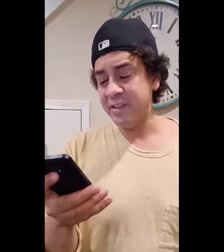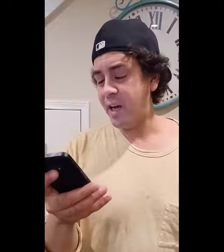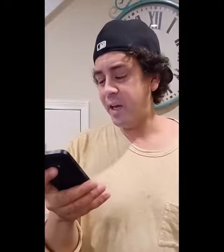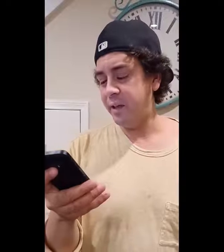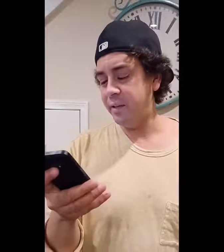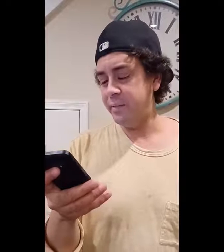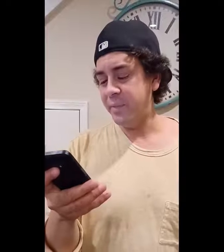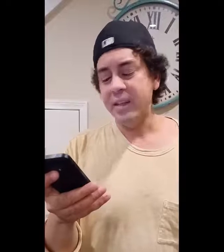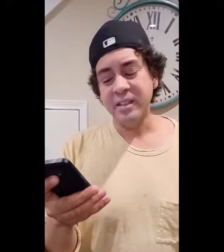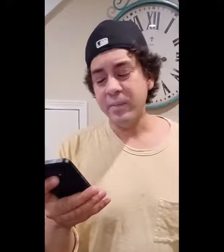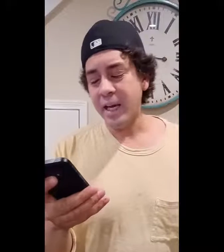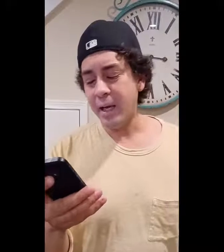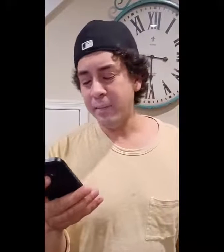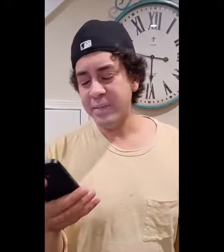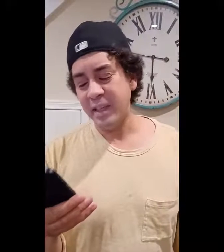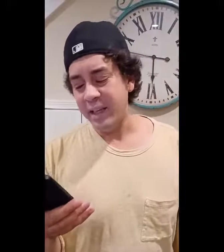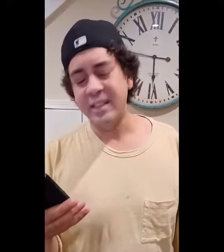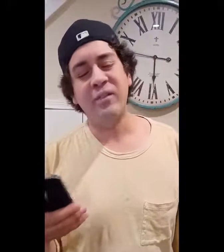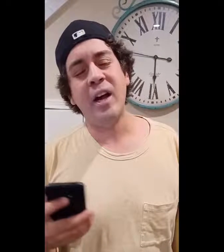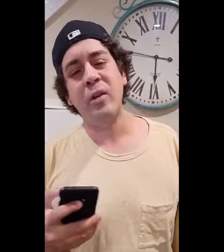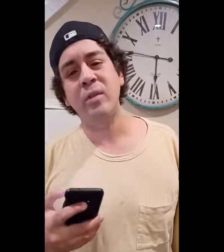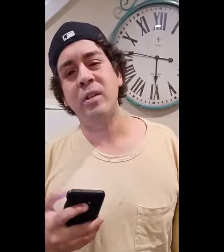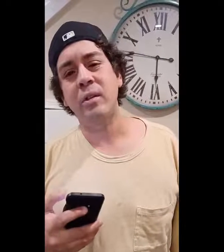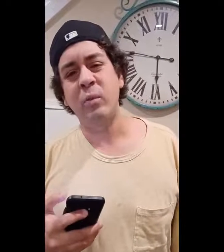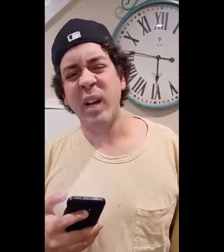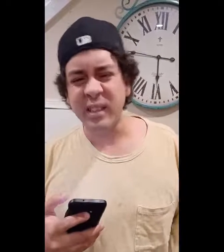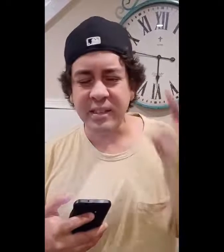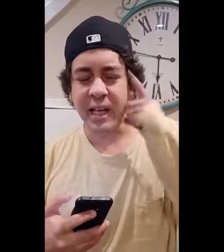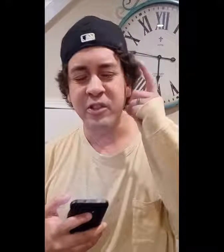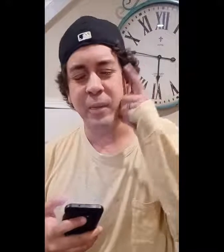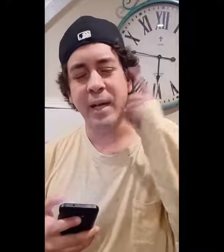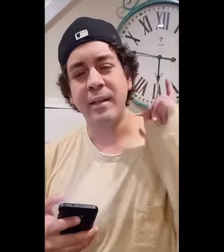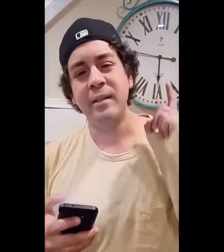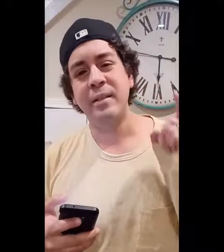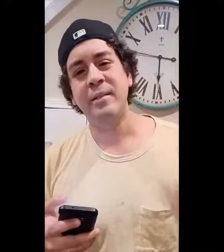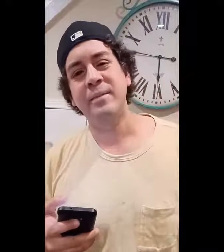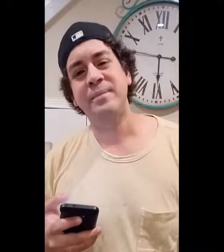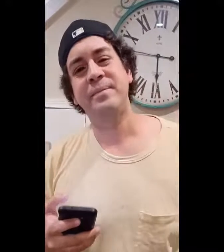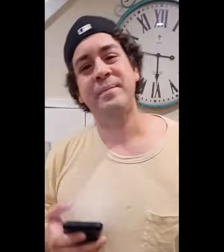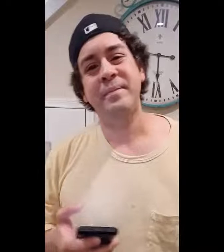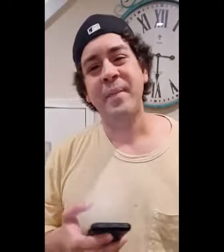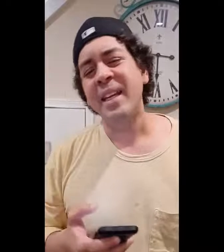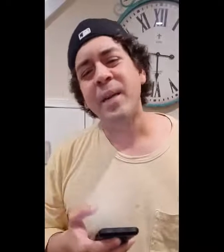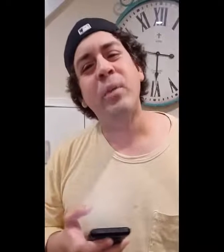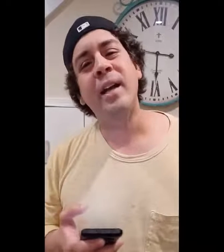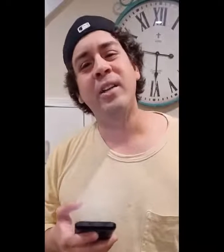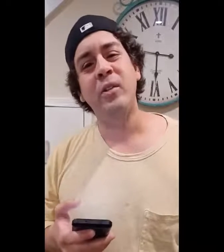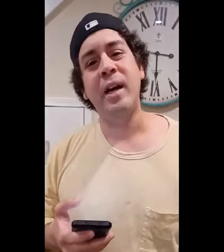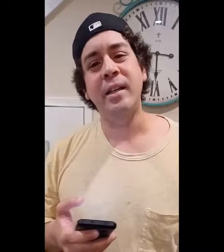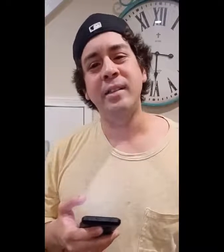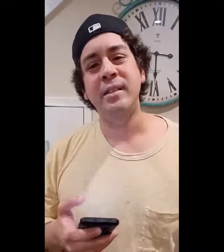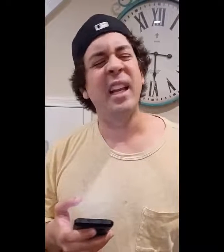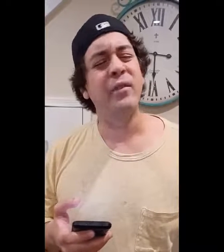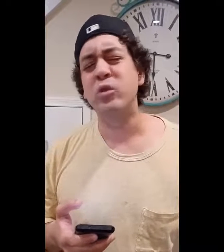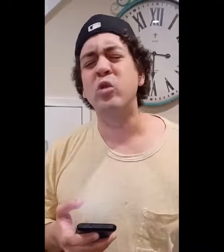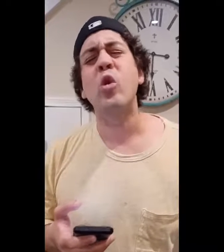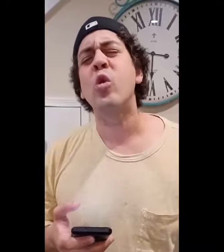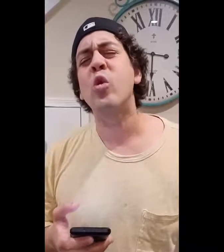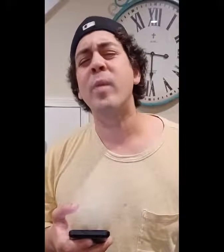sky. Sometimes it's found right inside your mind. Keep writing, you guys. I love you so much.